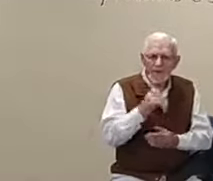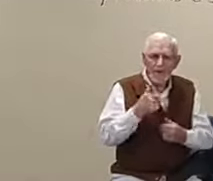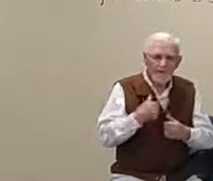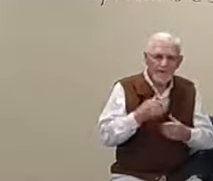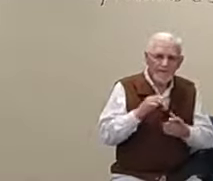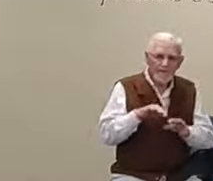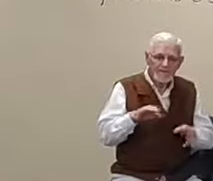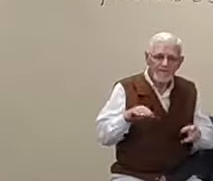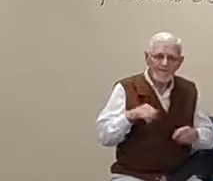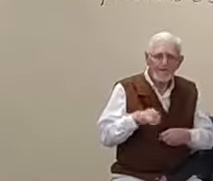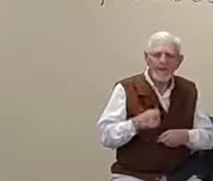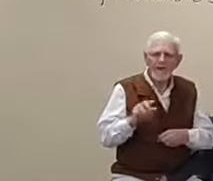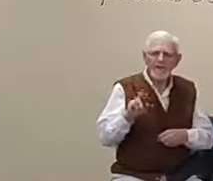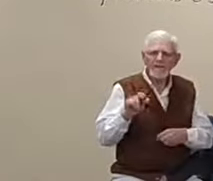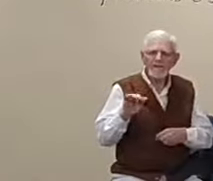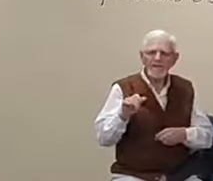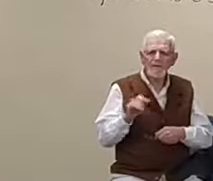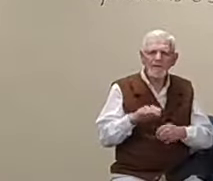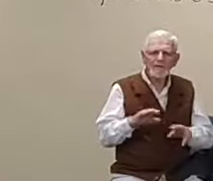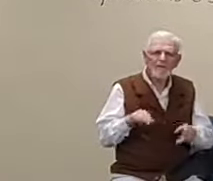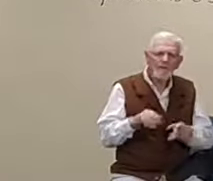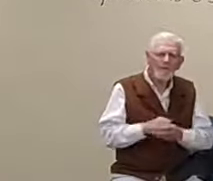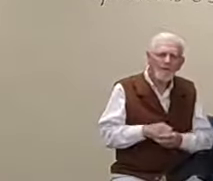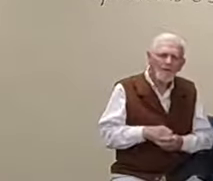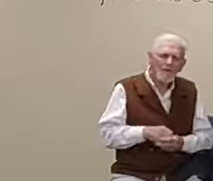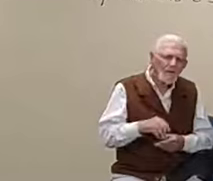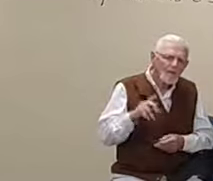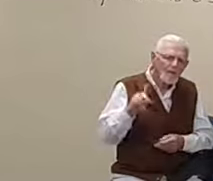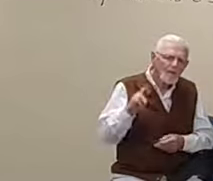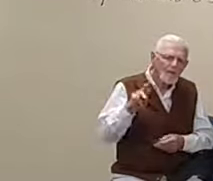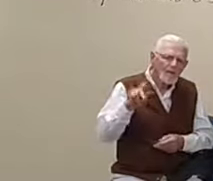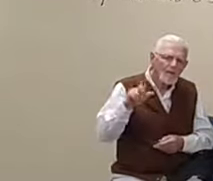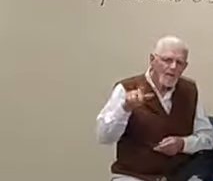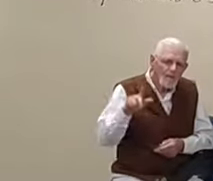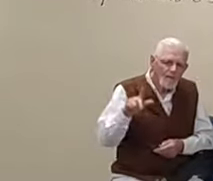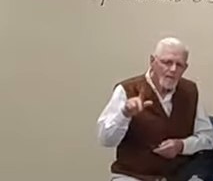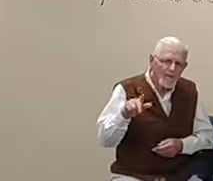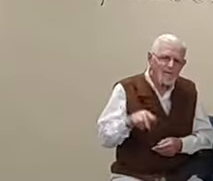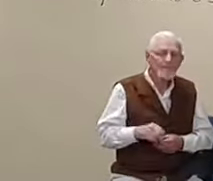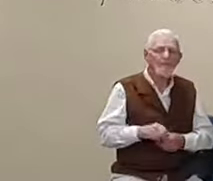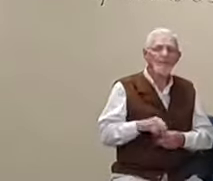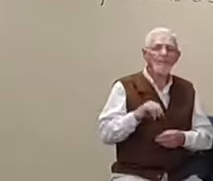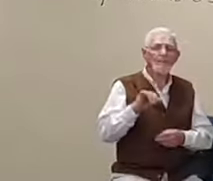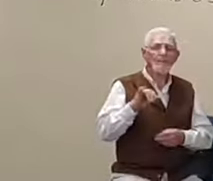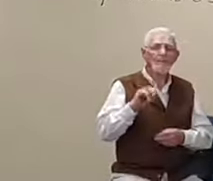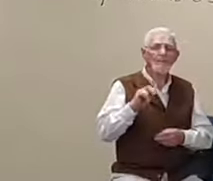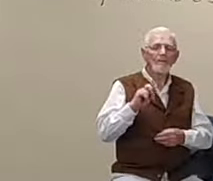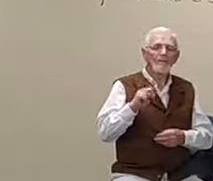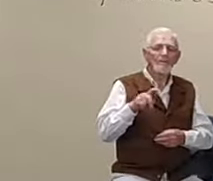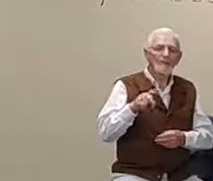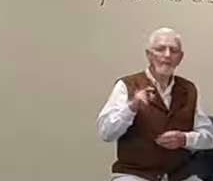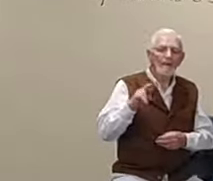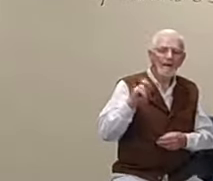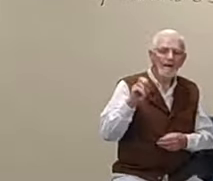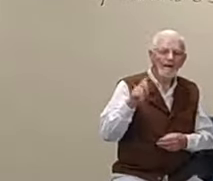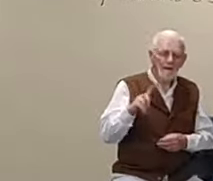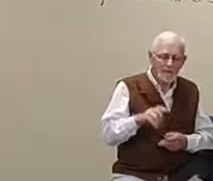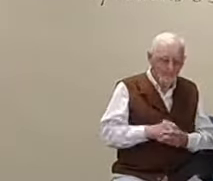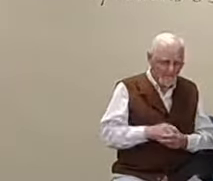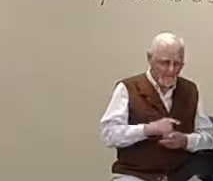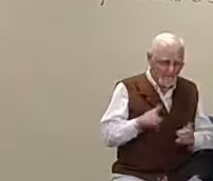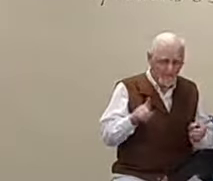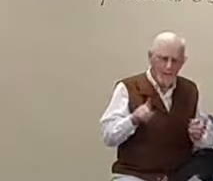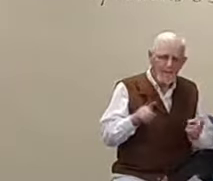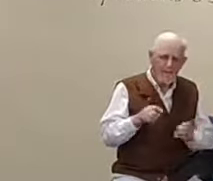telling others how to raise their kids, you know. But the Apostle Paul was inspired, okay? But you're not